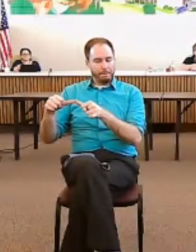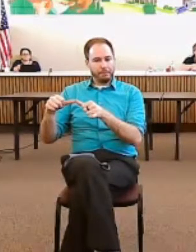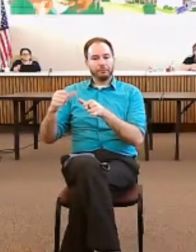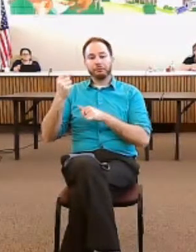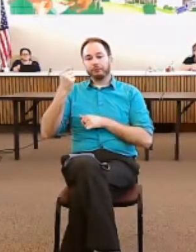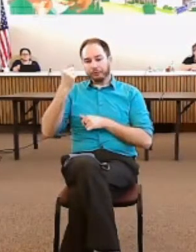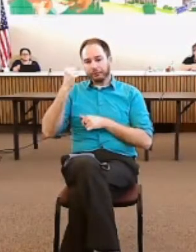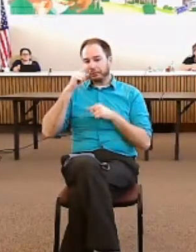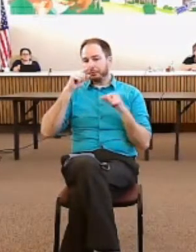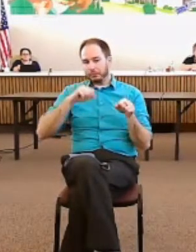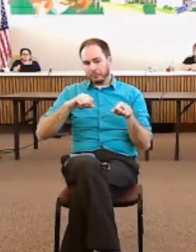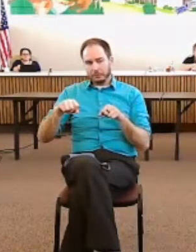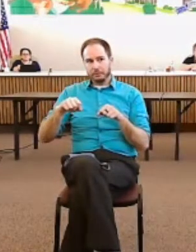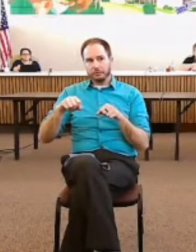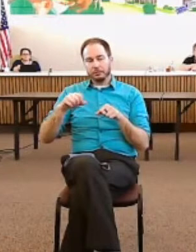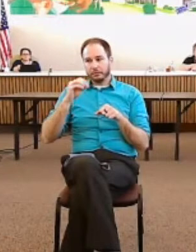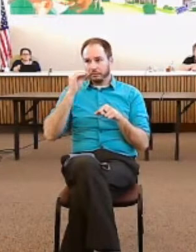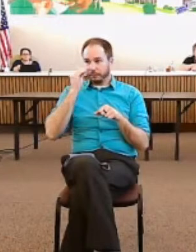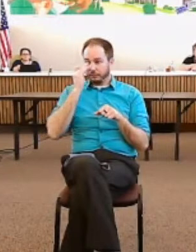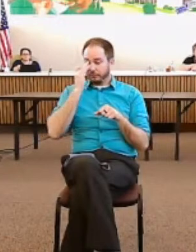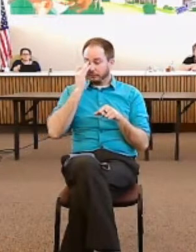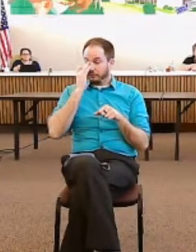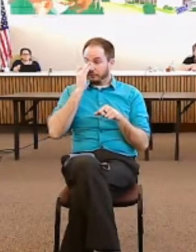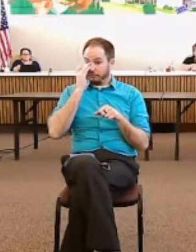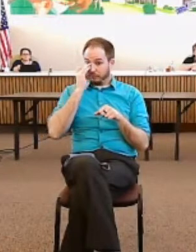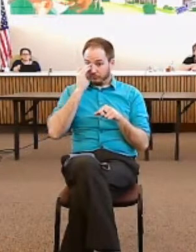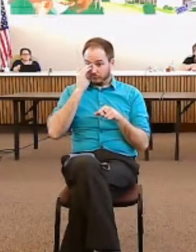Although there's a possibility.